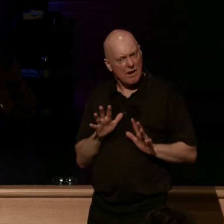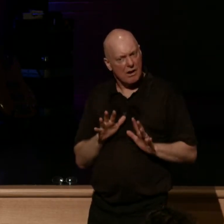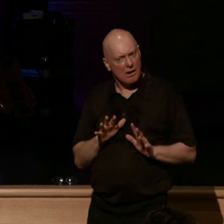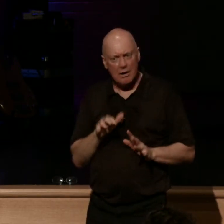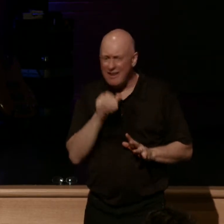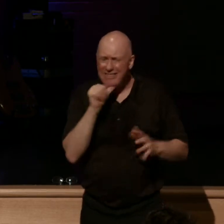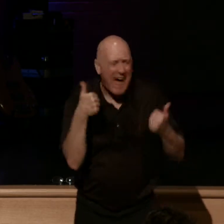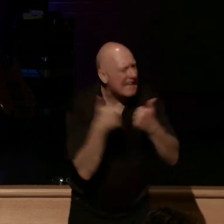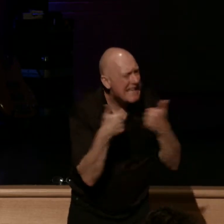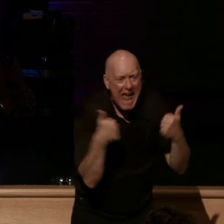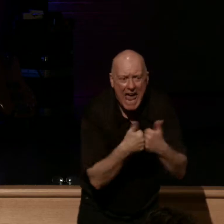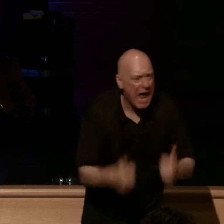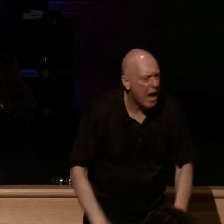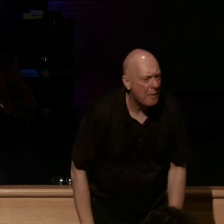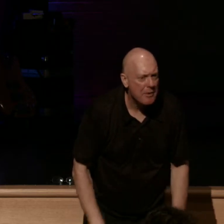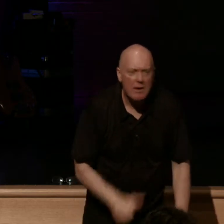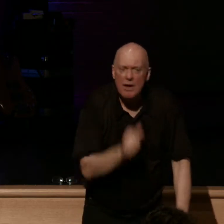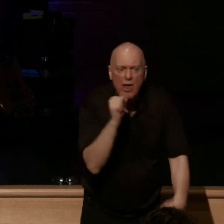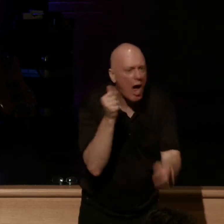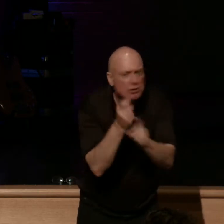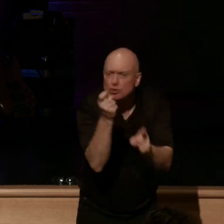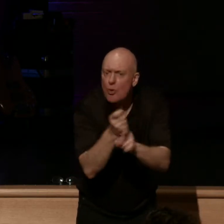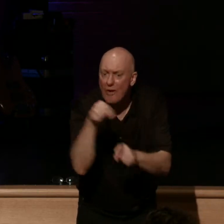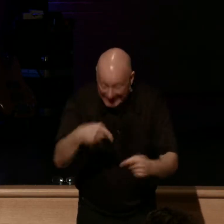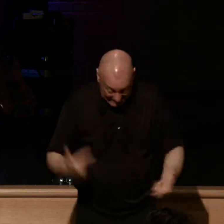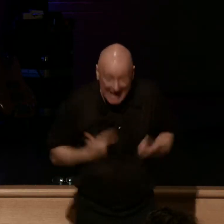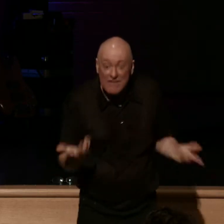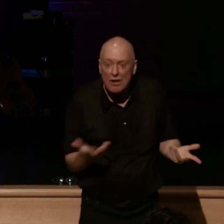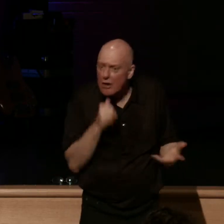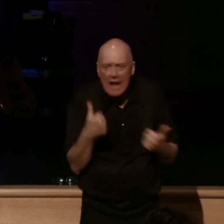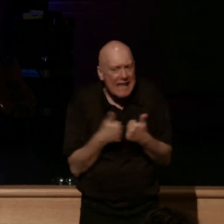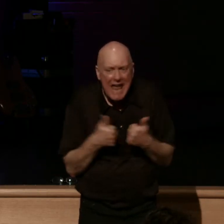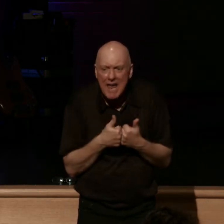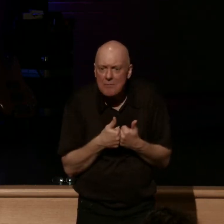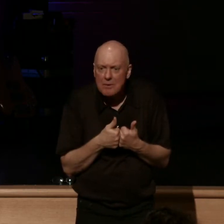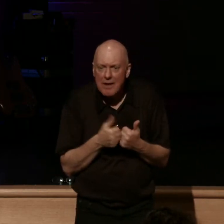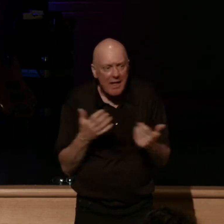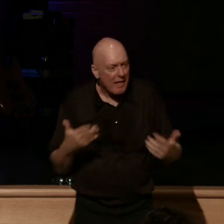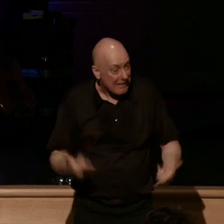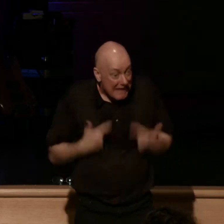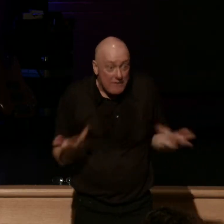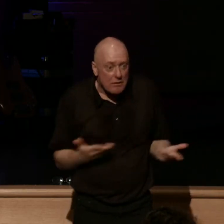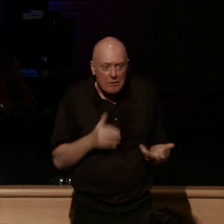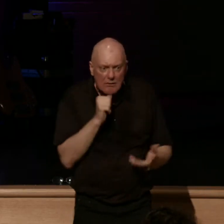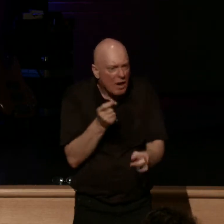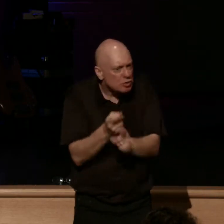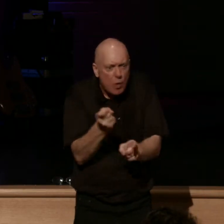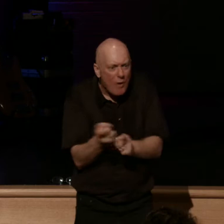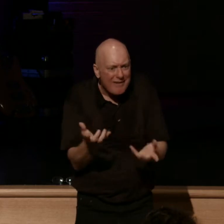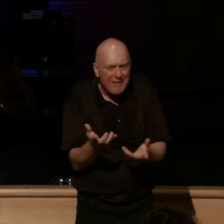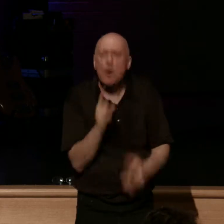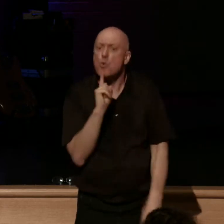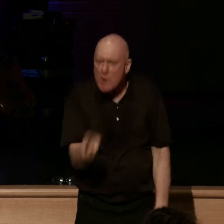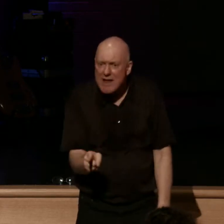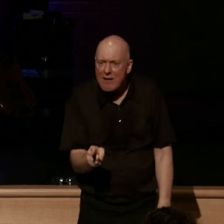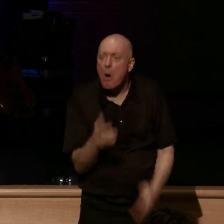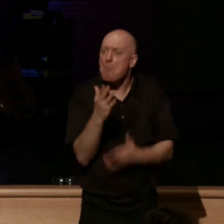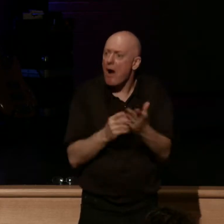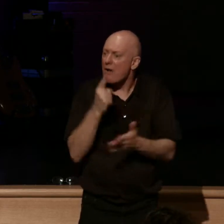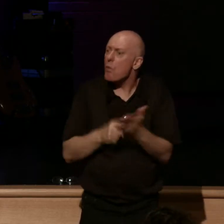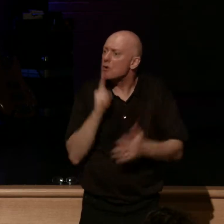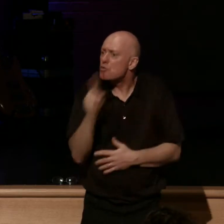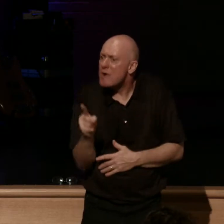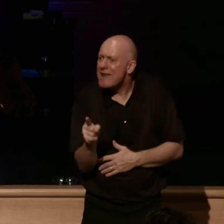game. This is not a joke, this life that we're living. This is real. And part of what's